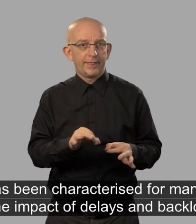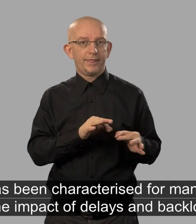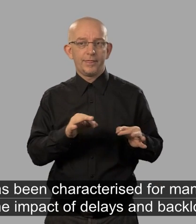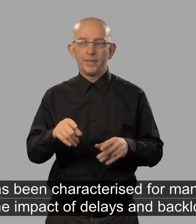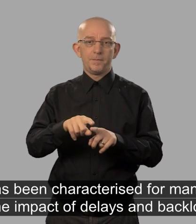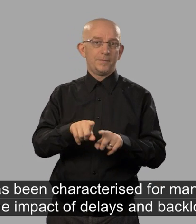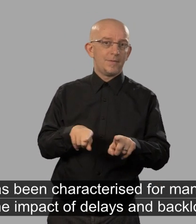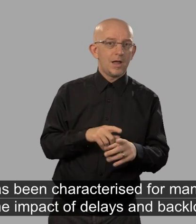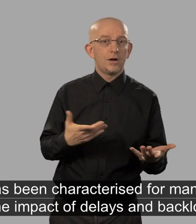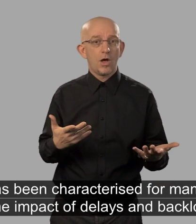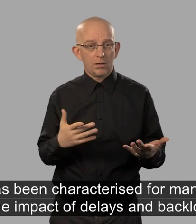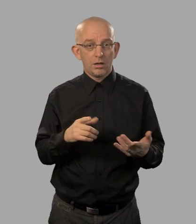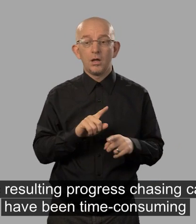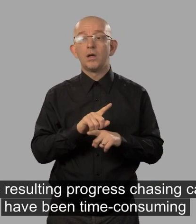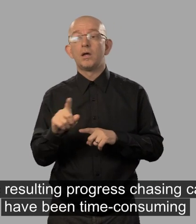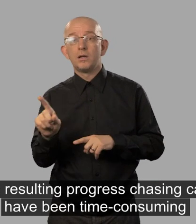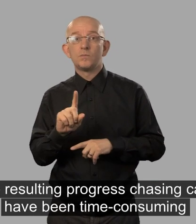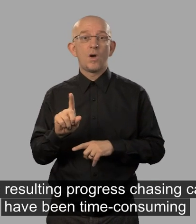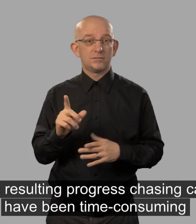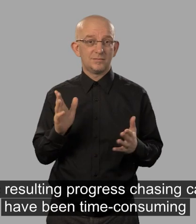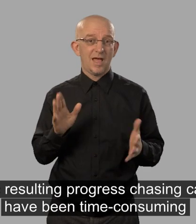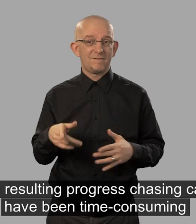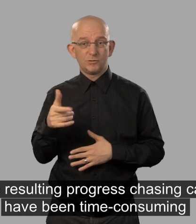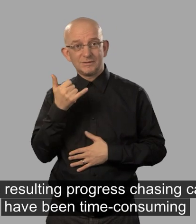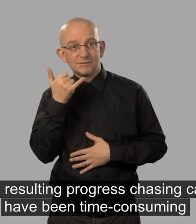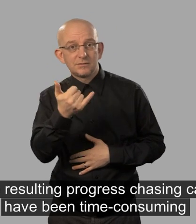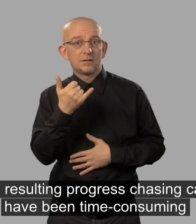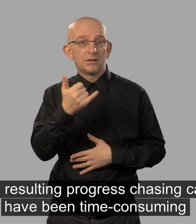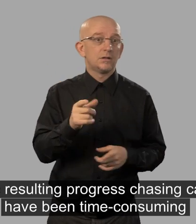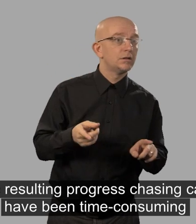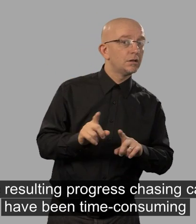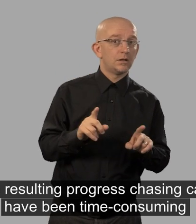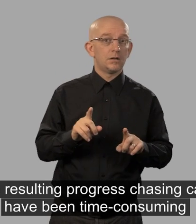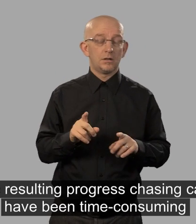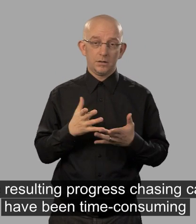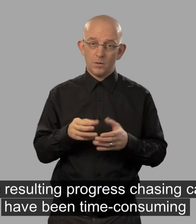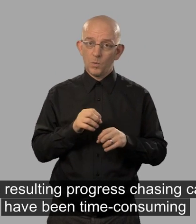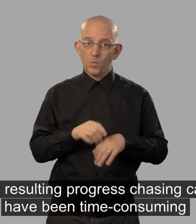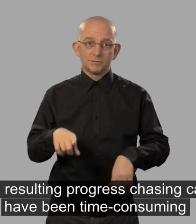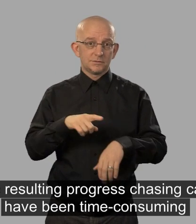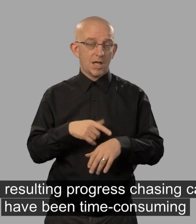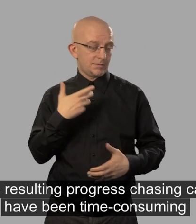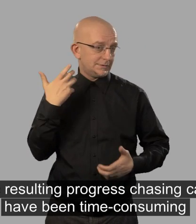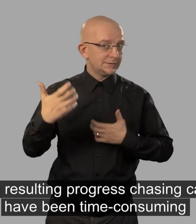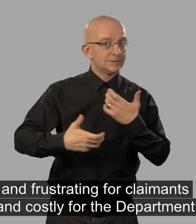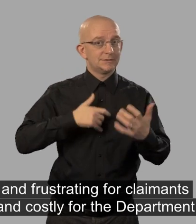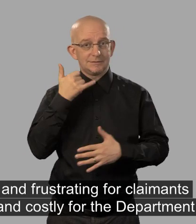delays and backlogs. The resulting progress chasing calls have been time-consuming and frustrating